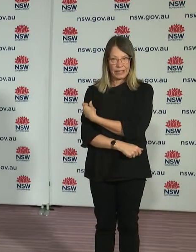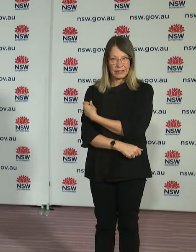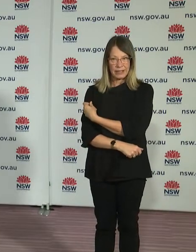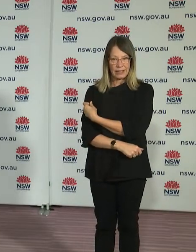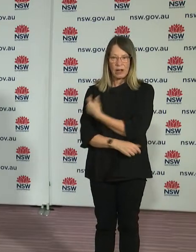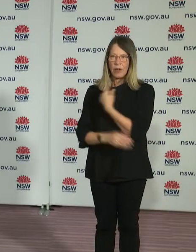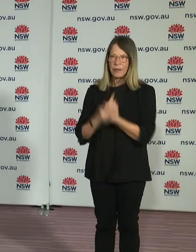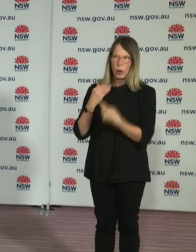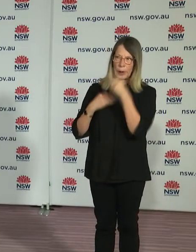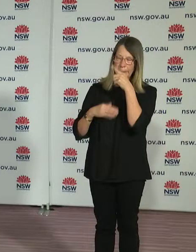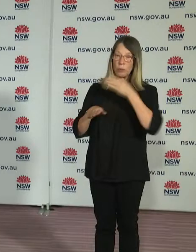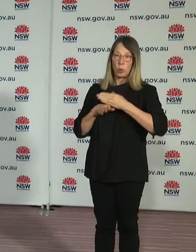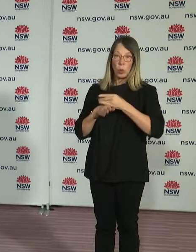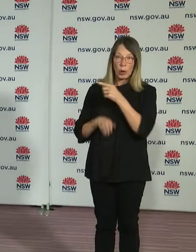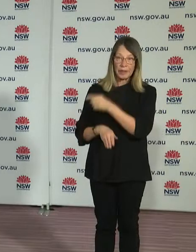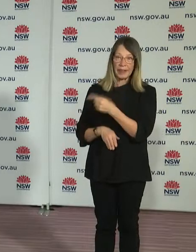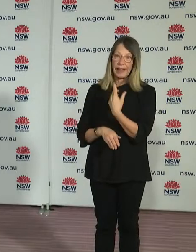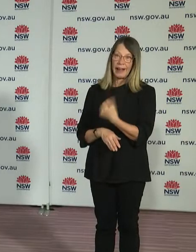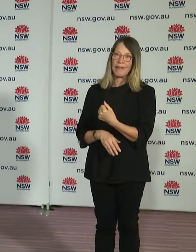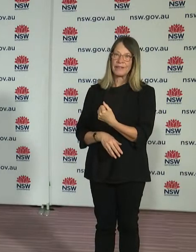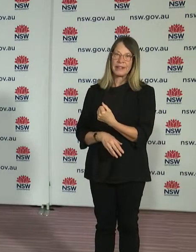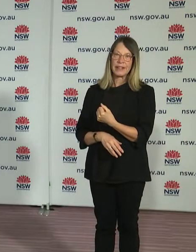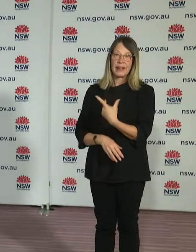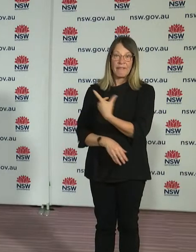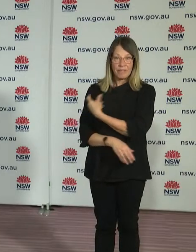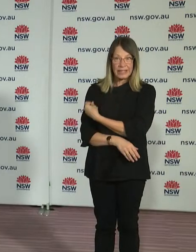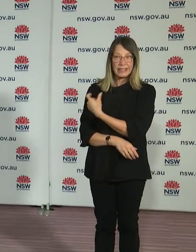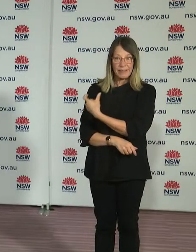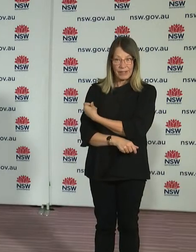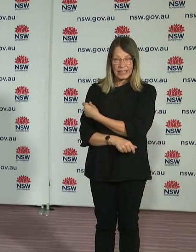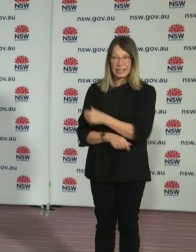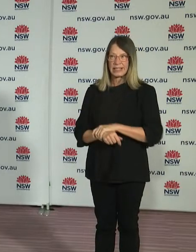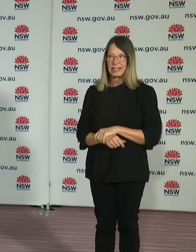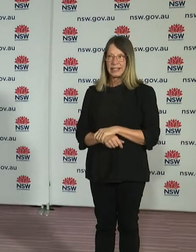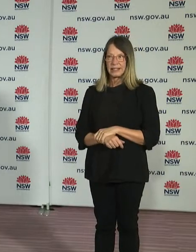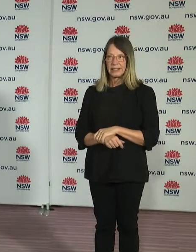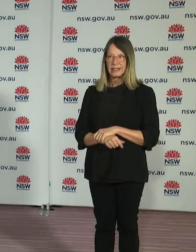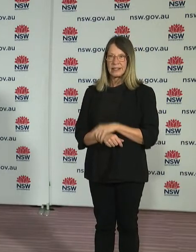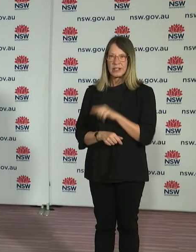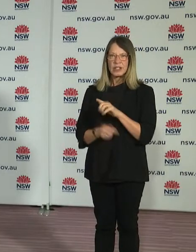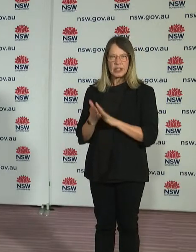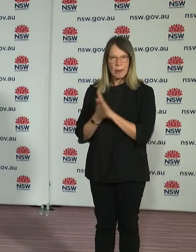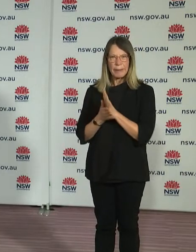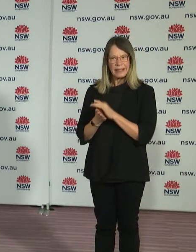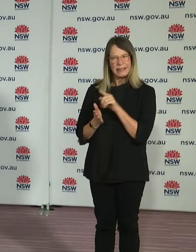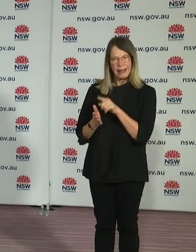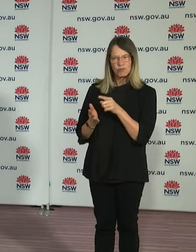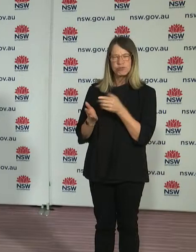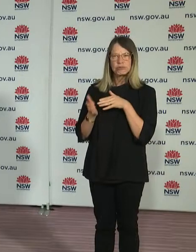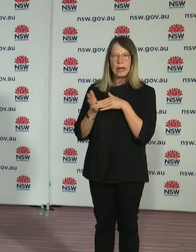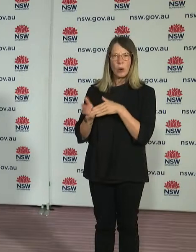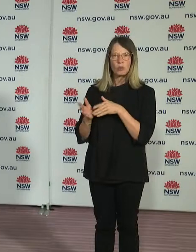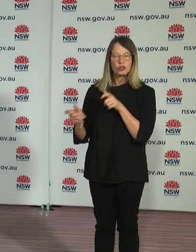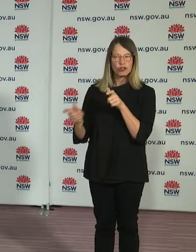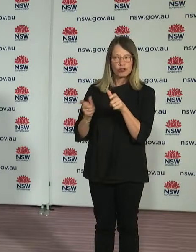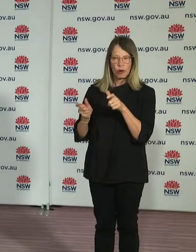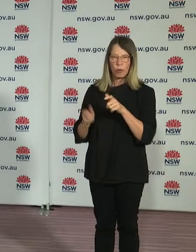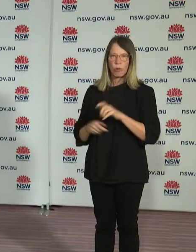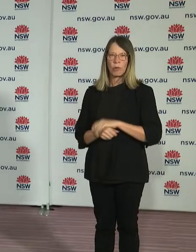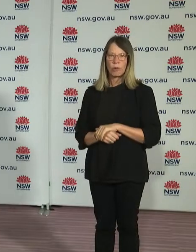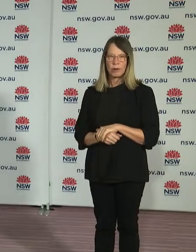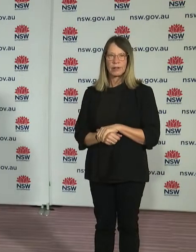those hospitality venues will be vaccinated. So it's just one additional control that we have in place, and obviously we need to